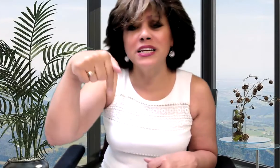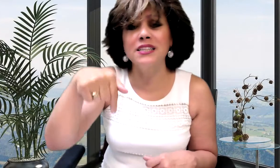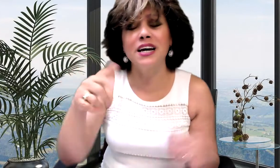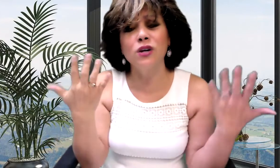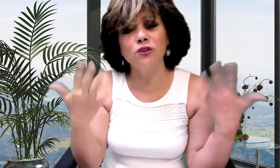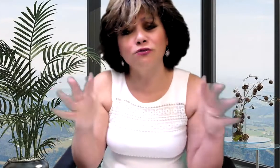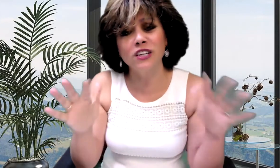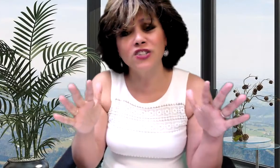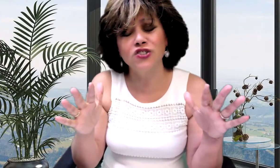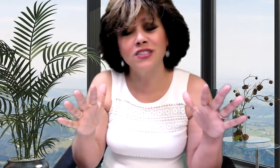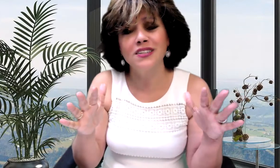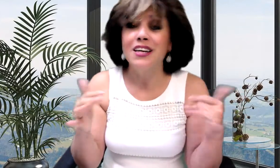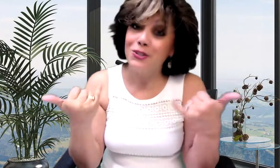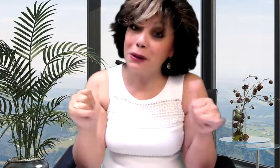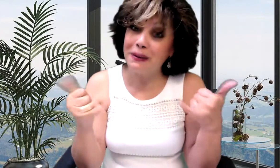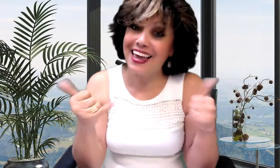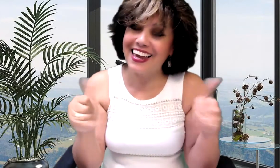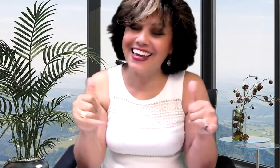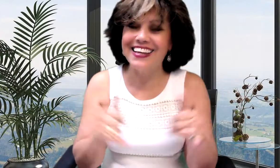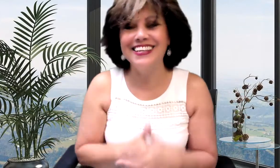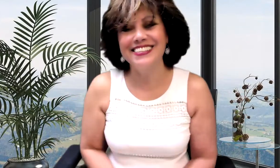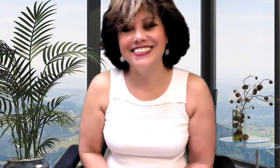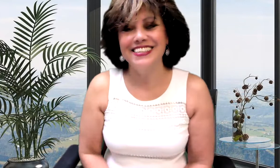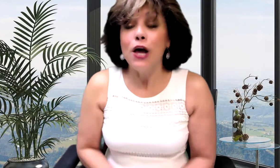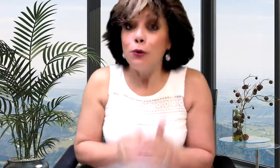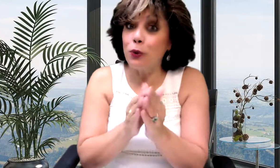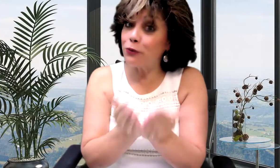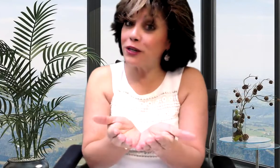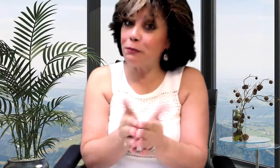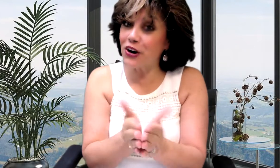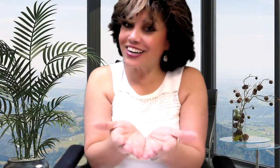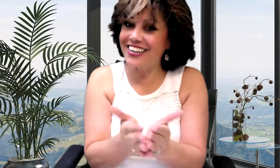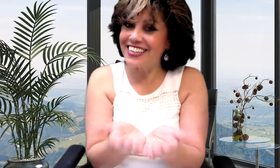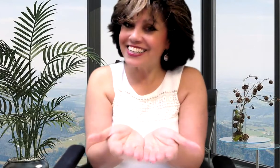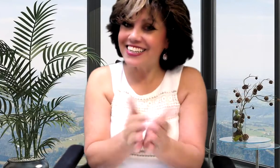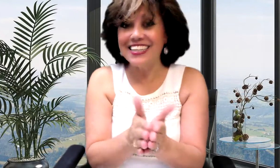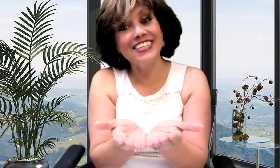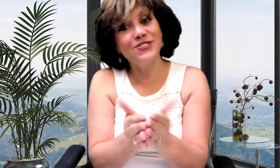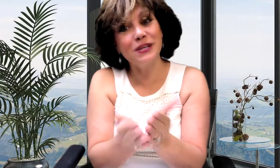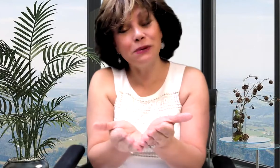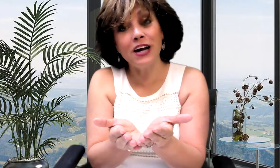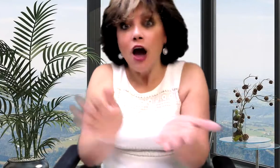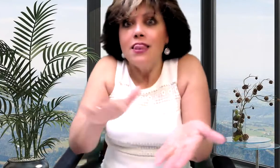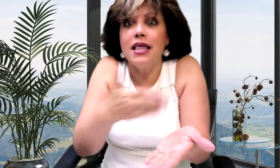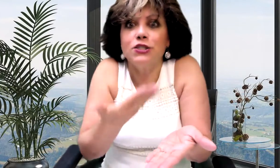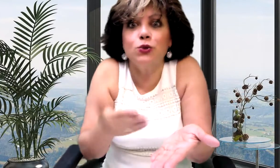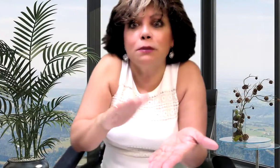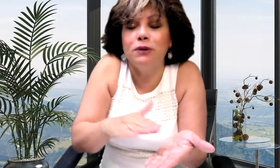get down? Are you finished? Do you want to play? You want to read a book? Let's read a book. Let's do some